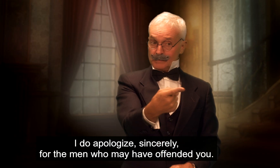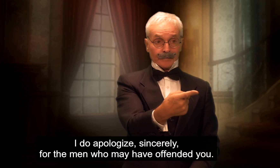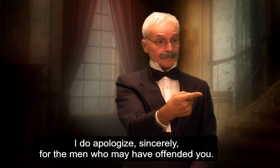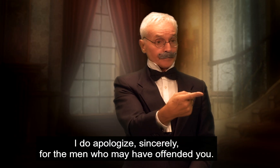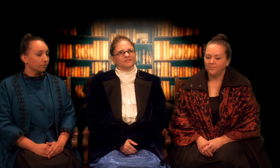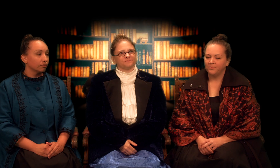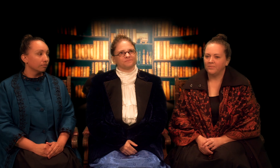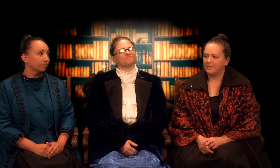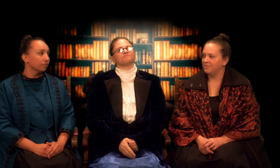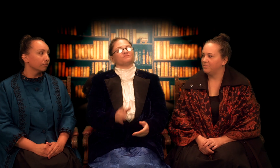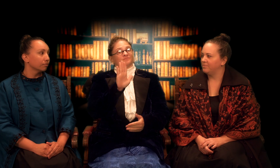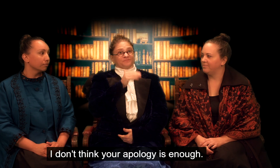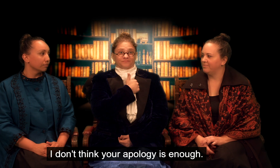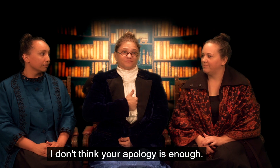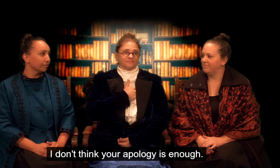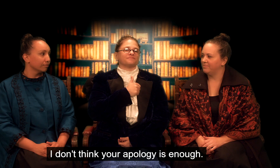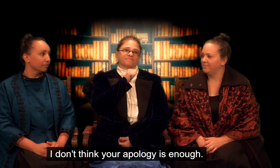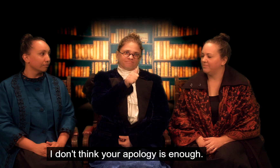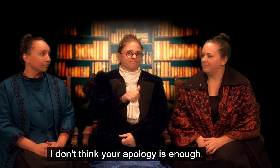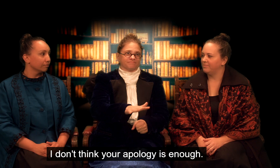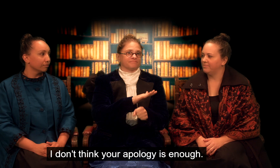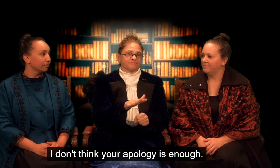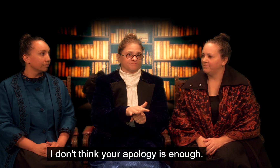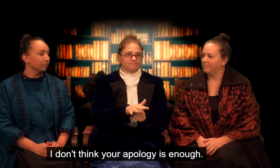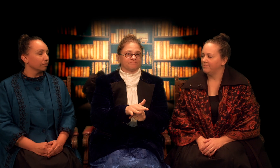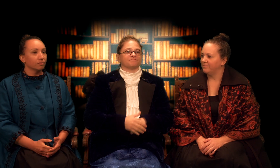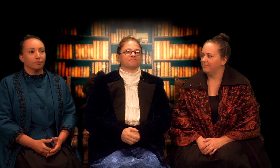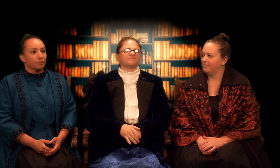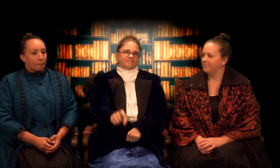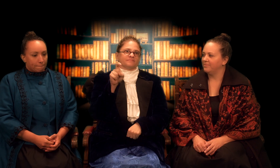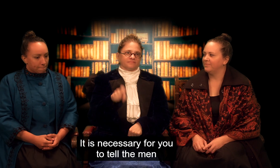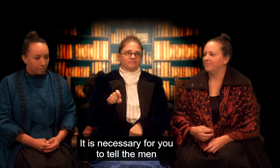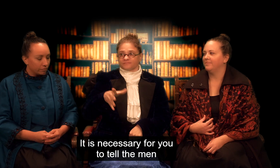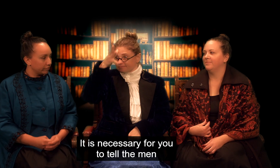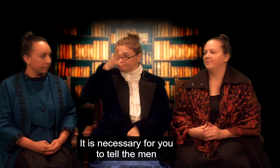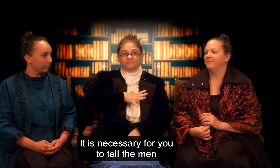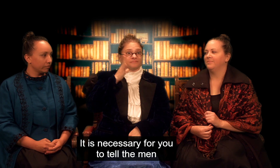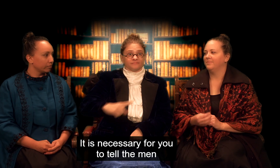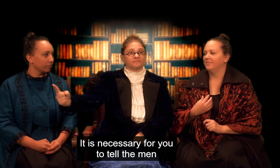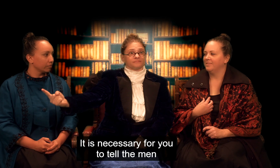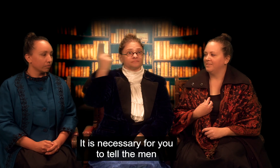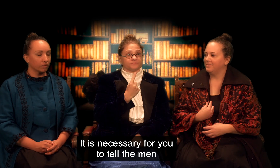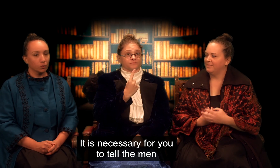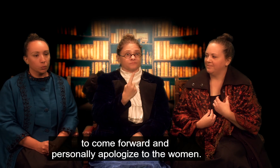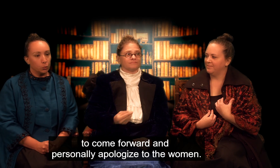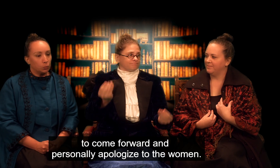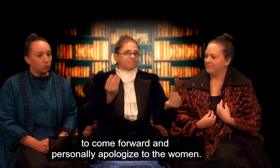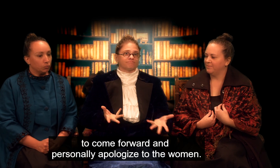you. I don't think your apology is enough. It is necessary for you to tell the men to come forward